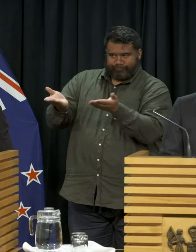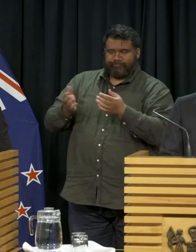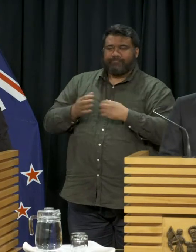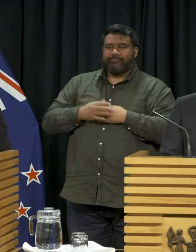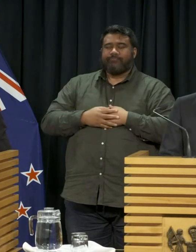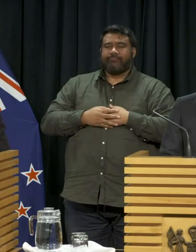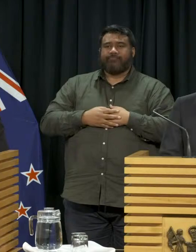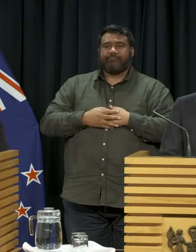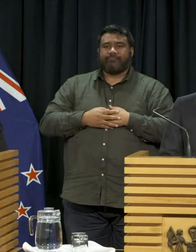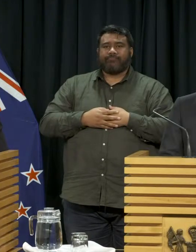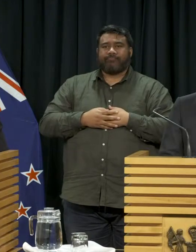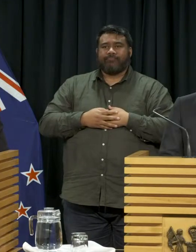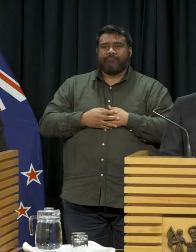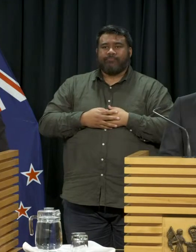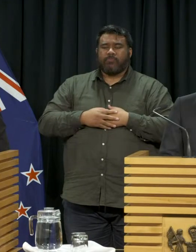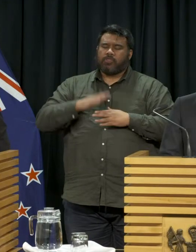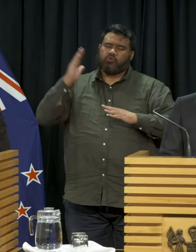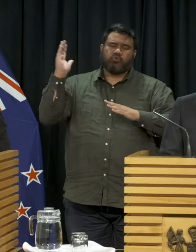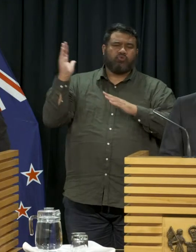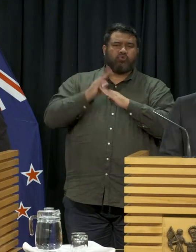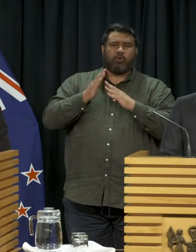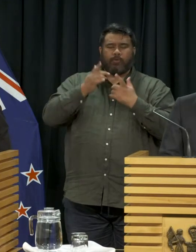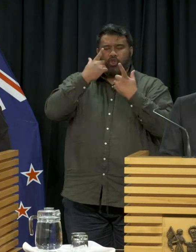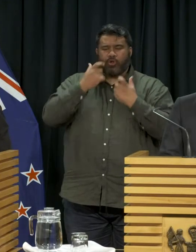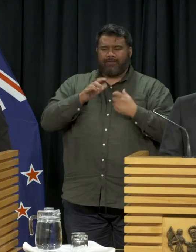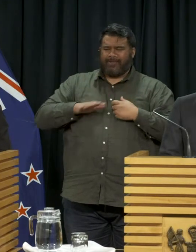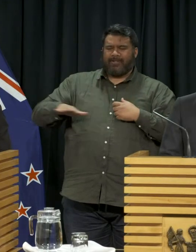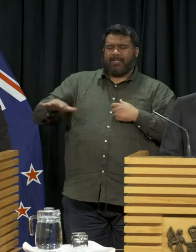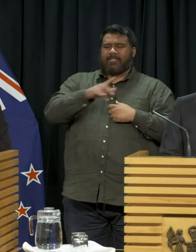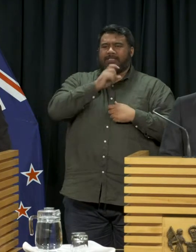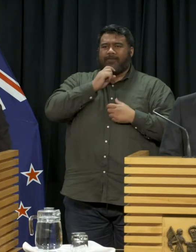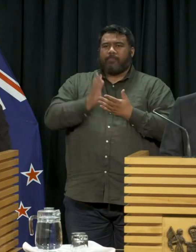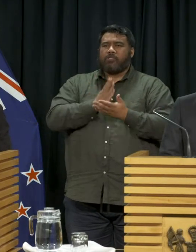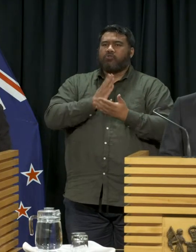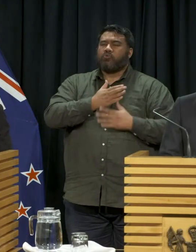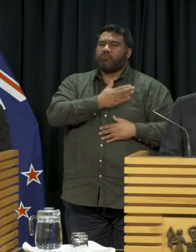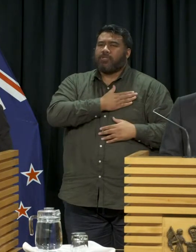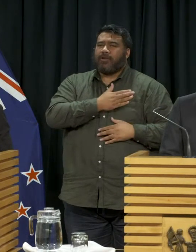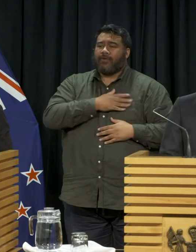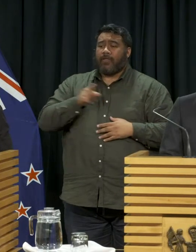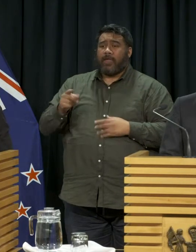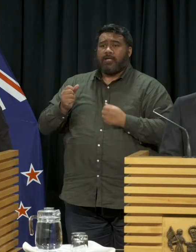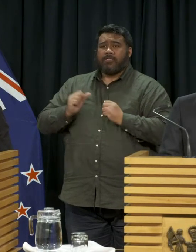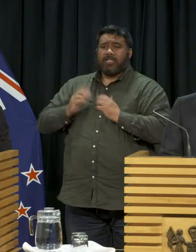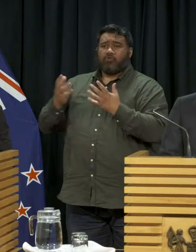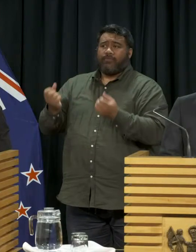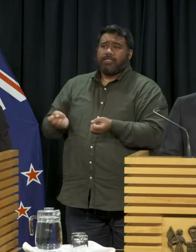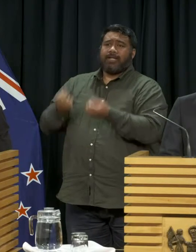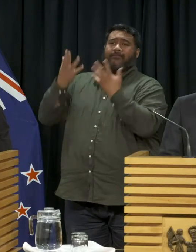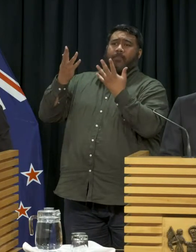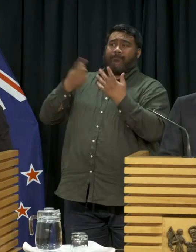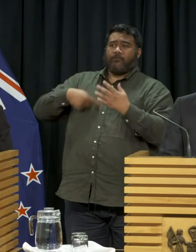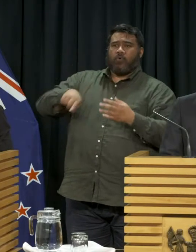our border workforce is paramount. They have sacrificed so much to do what they do for us, which is why we